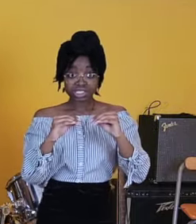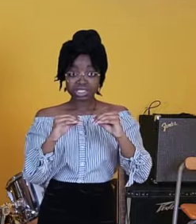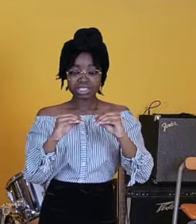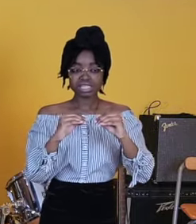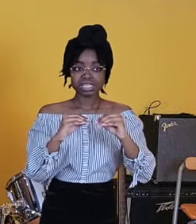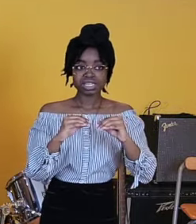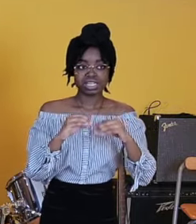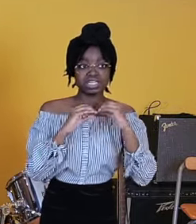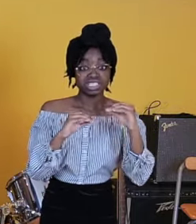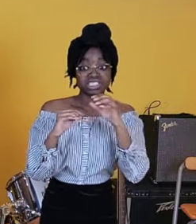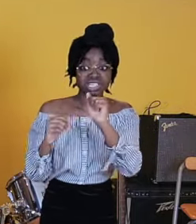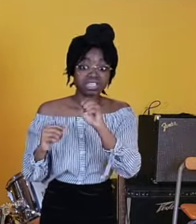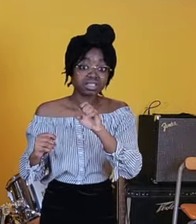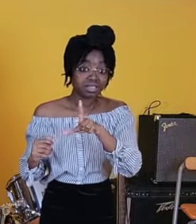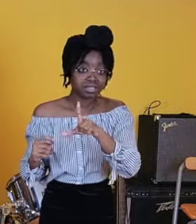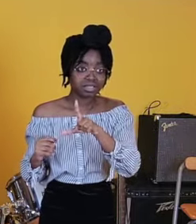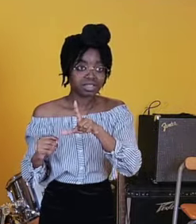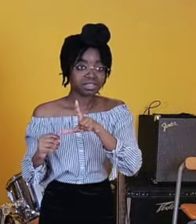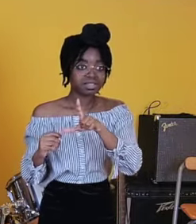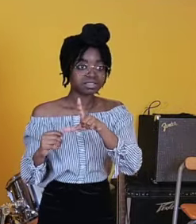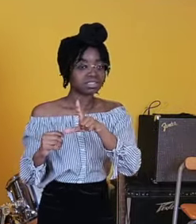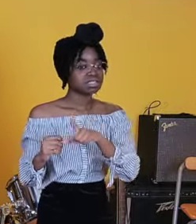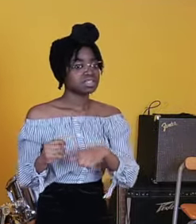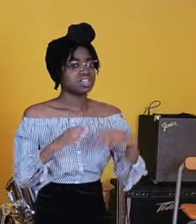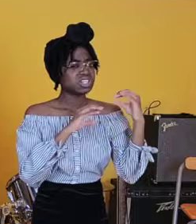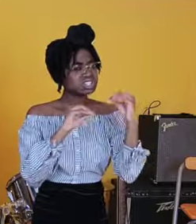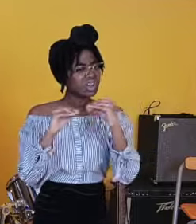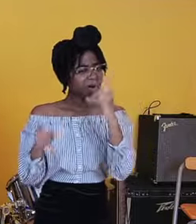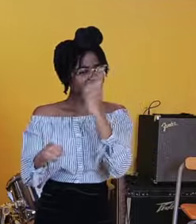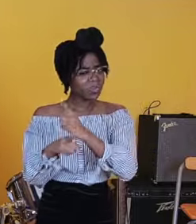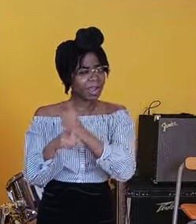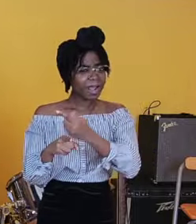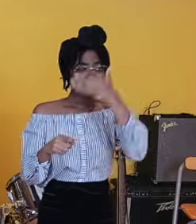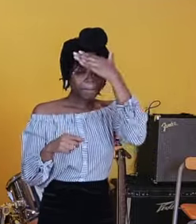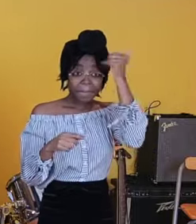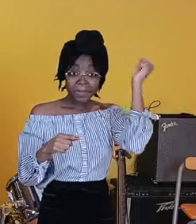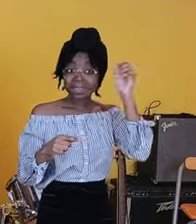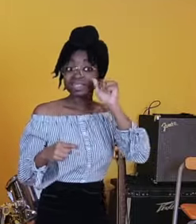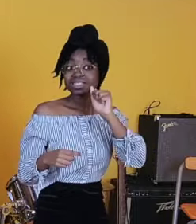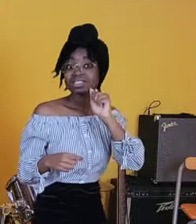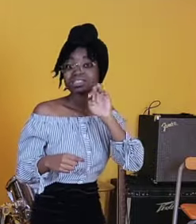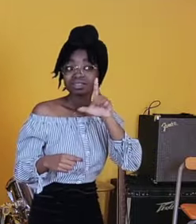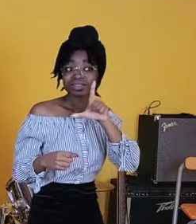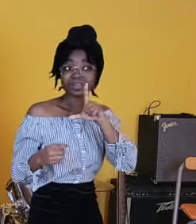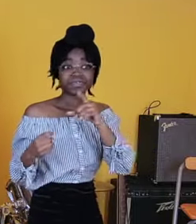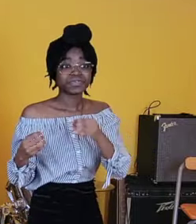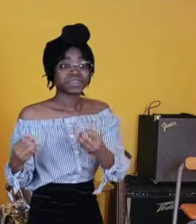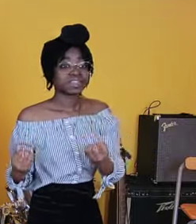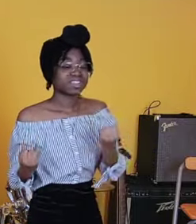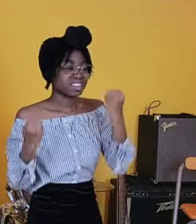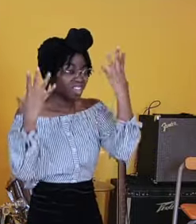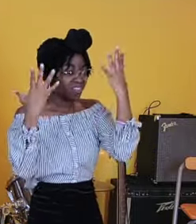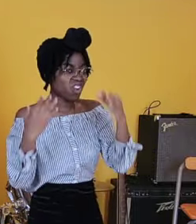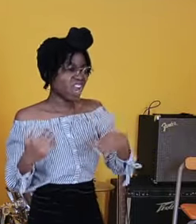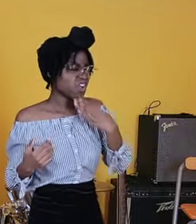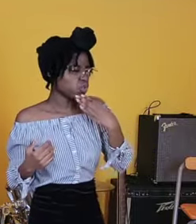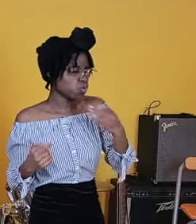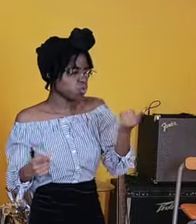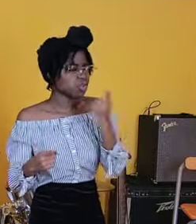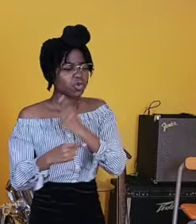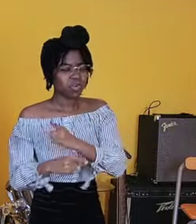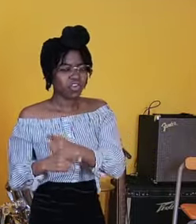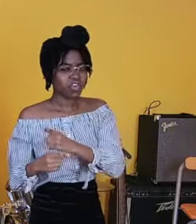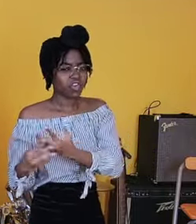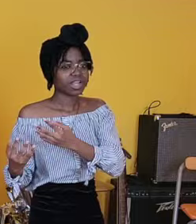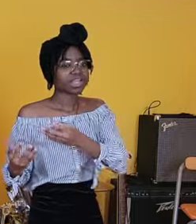he offered the right sacrifice to God. Because of some tips and some directions and wisdom and guidance that Adam gave